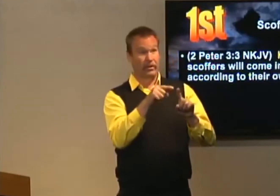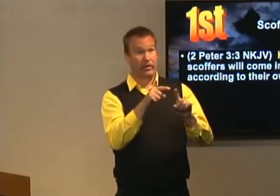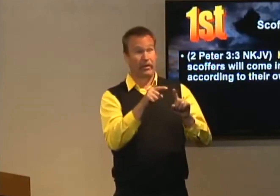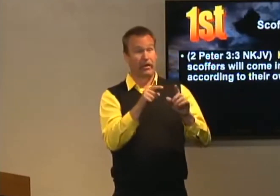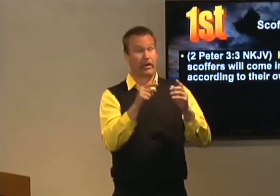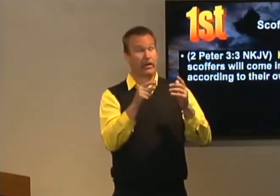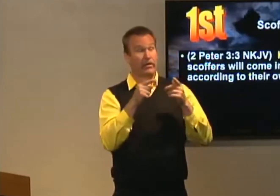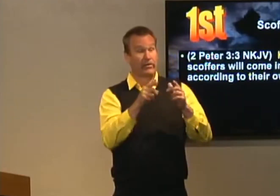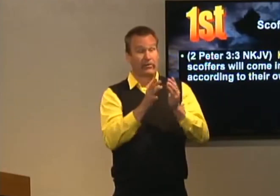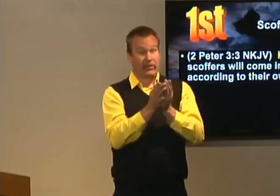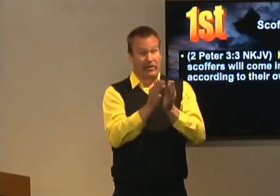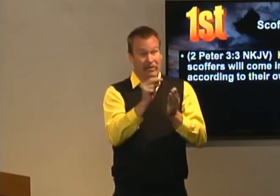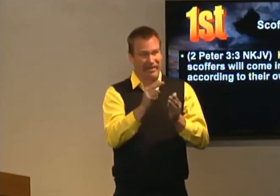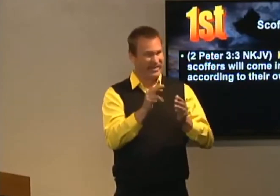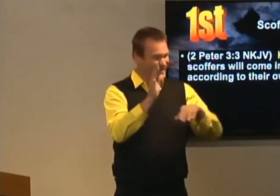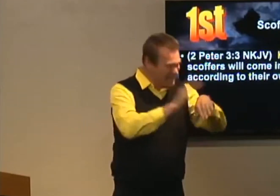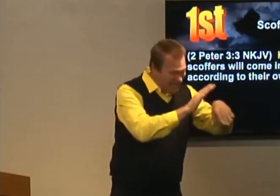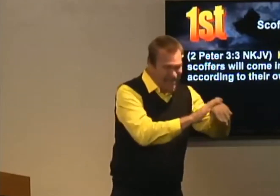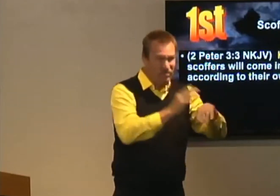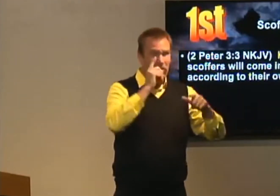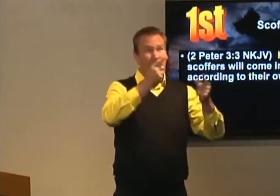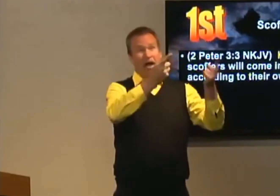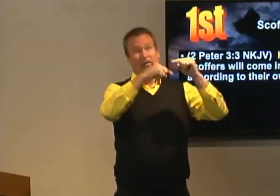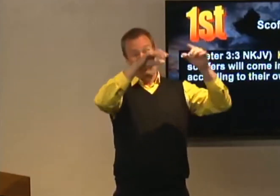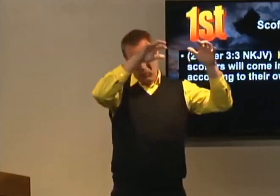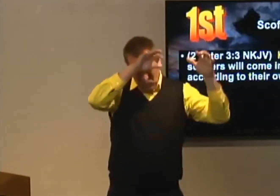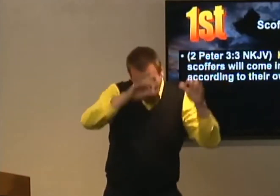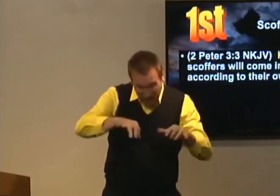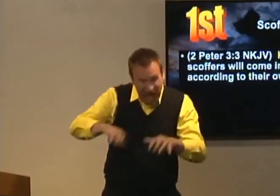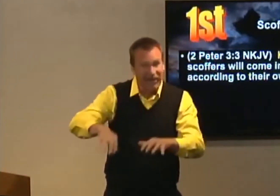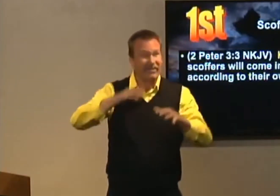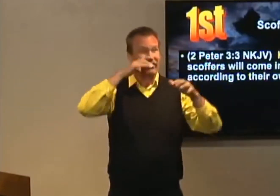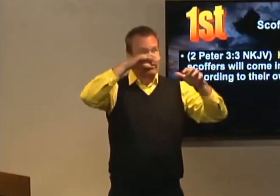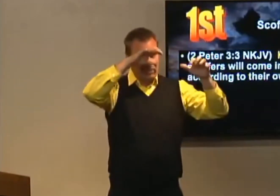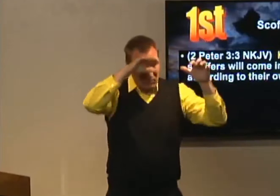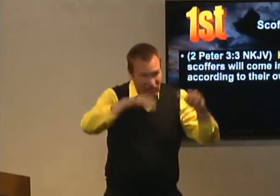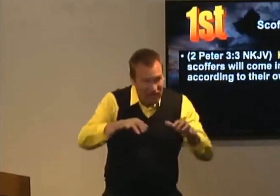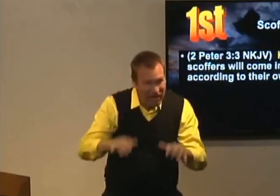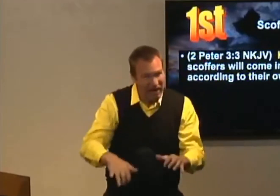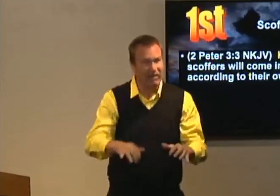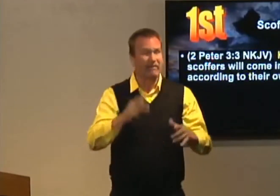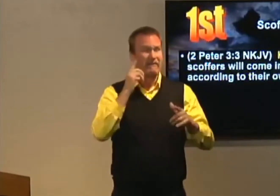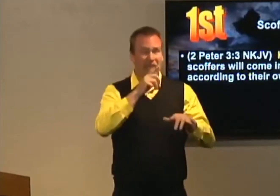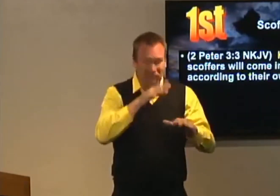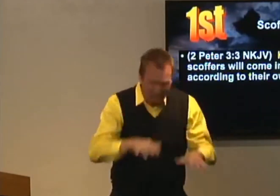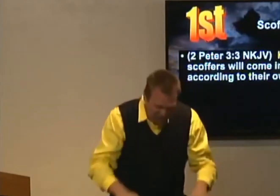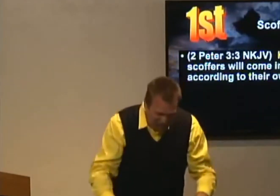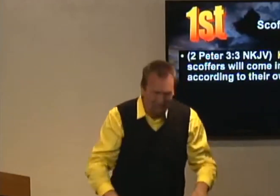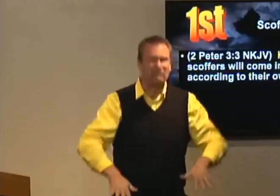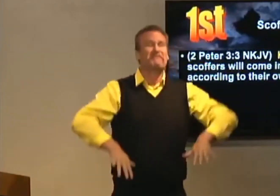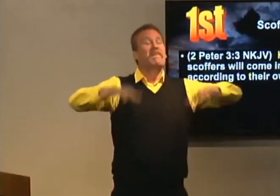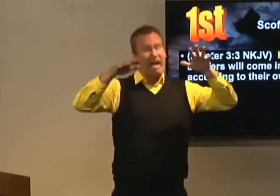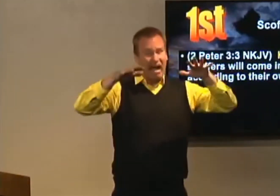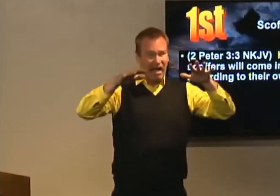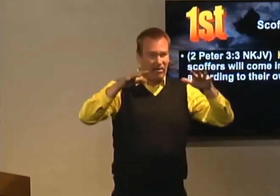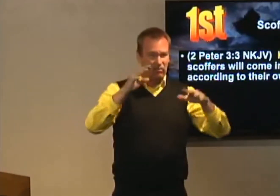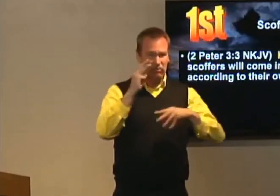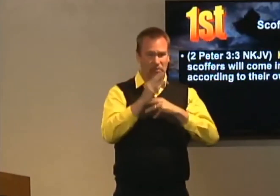of these rains. But when Noah was building the ark, he was telling the people a great rain will come. It will flood the